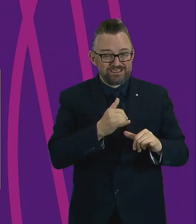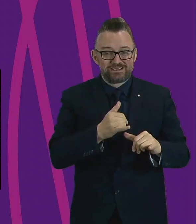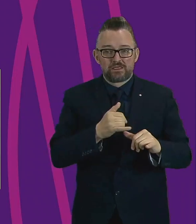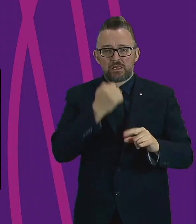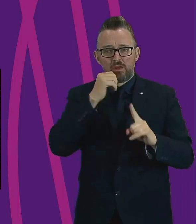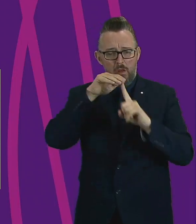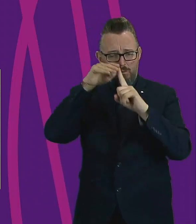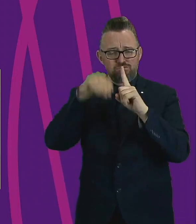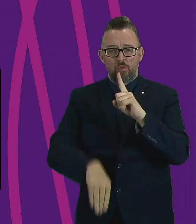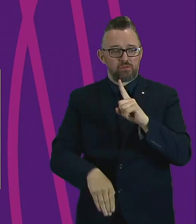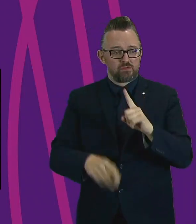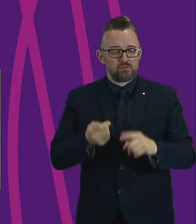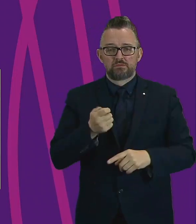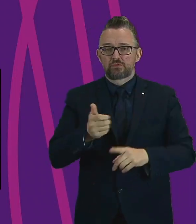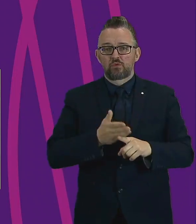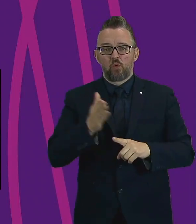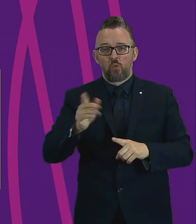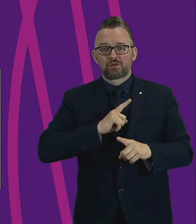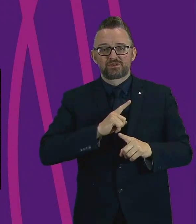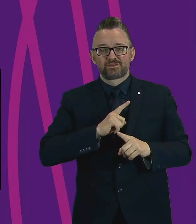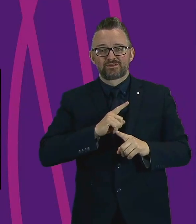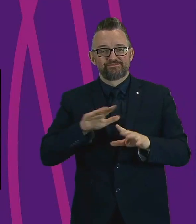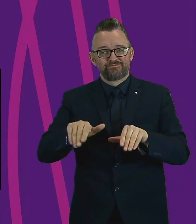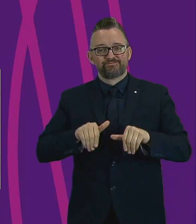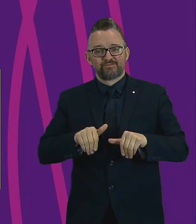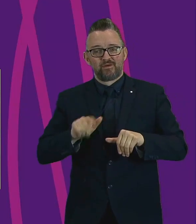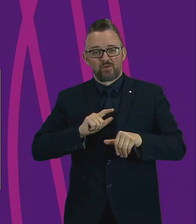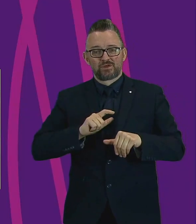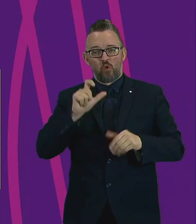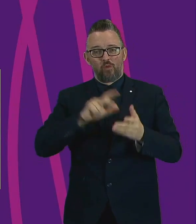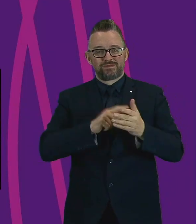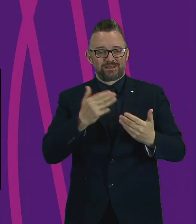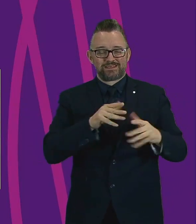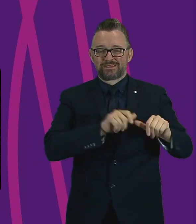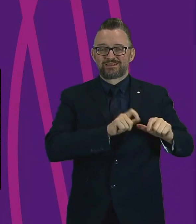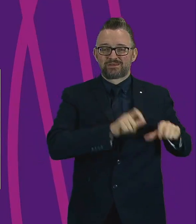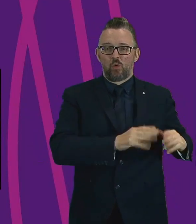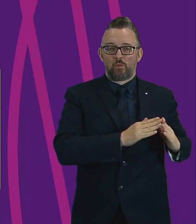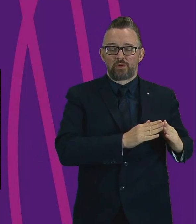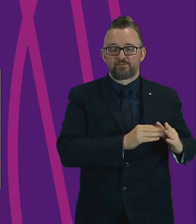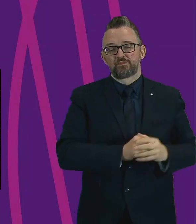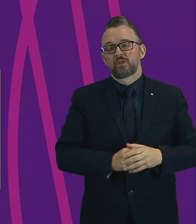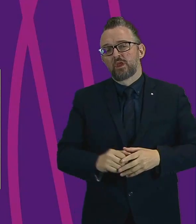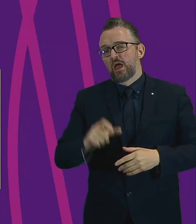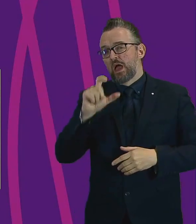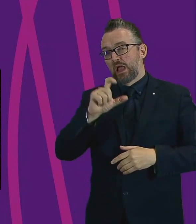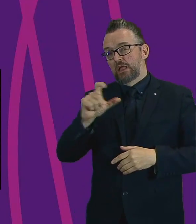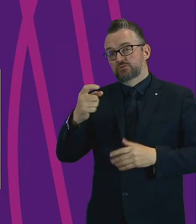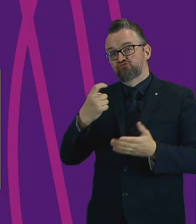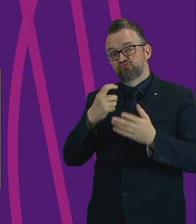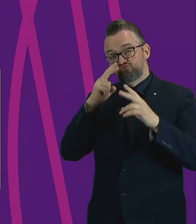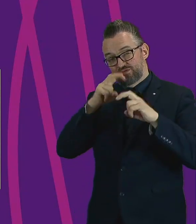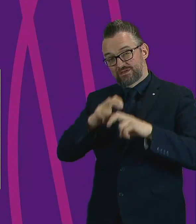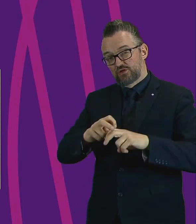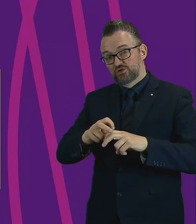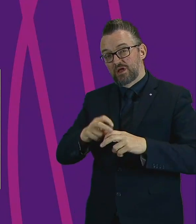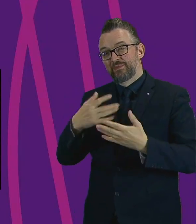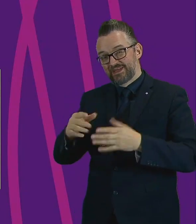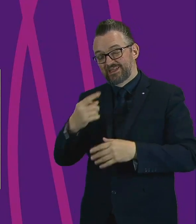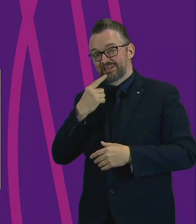as 72% during the early stages of the pandemic. Cancer Research UK highlights that despite national